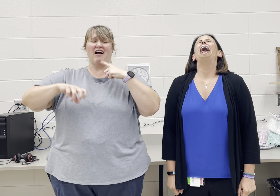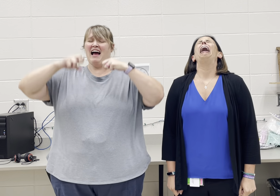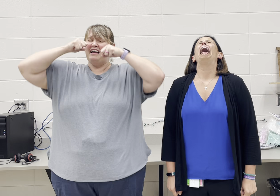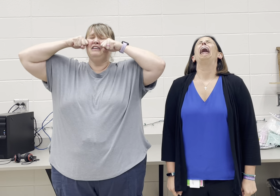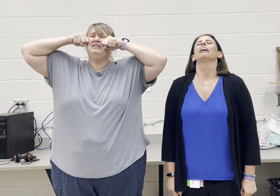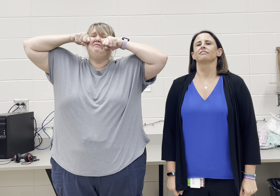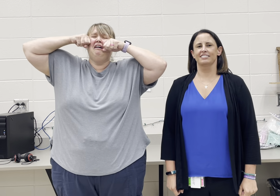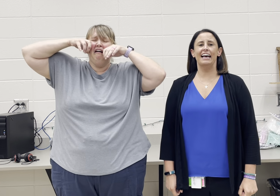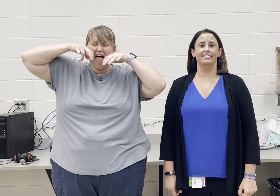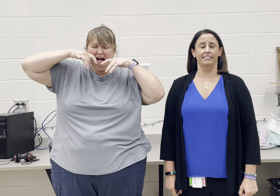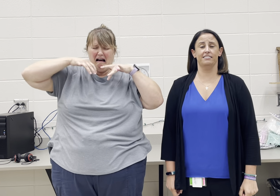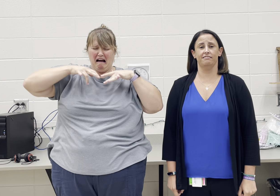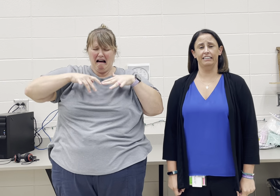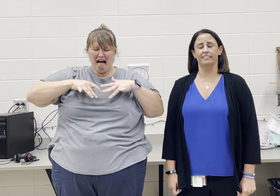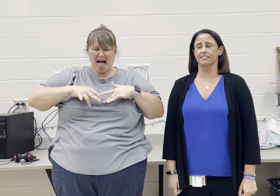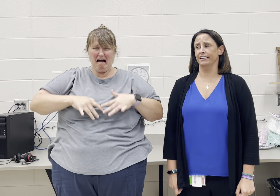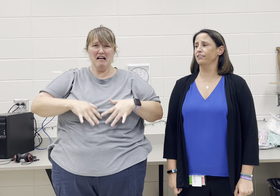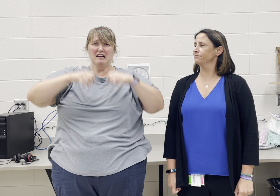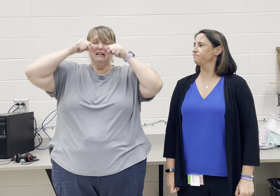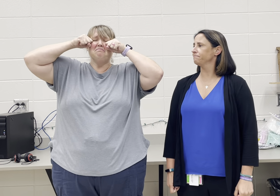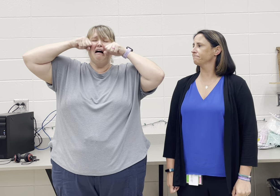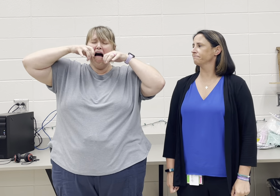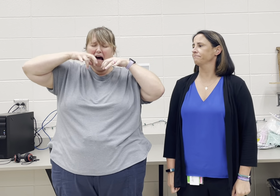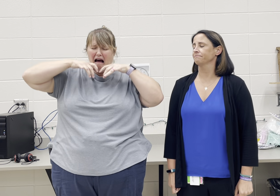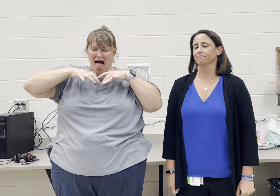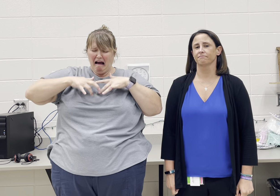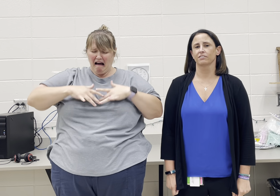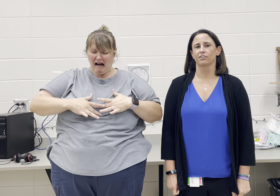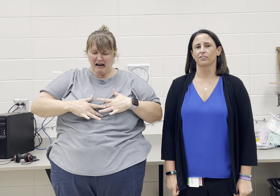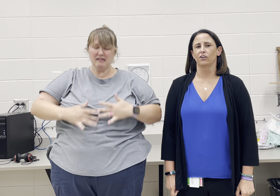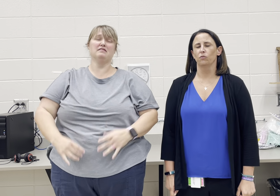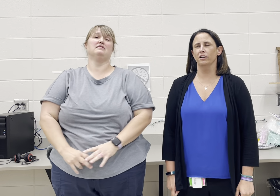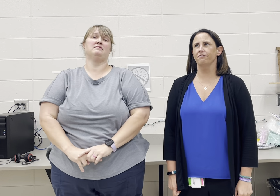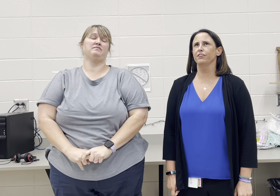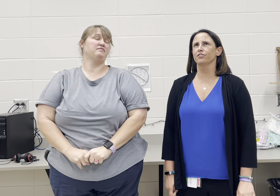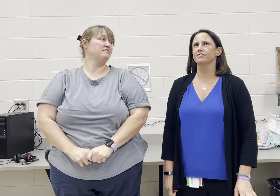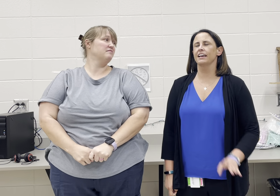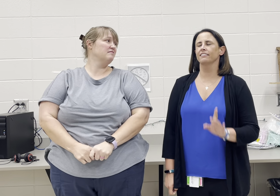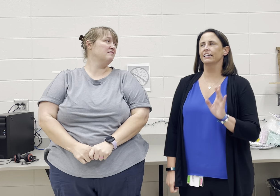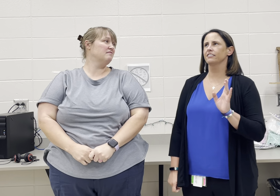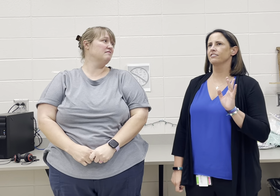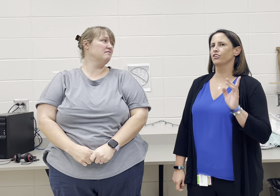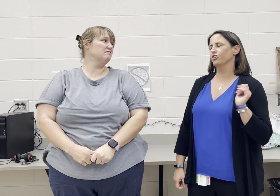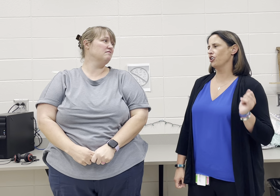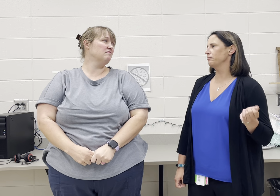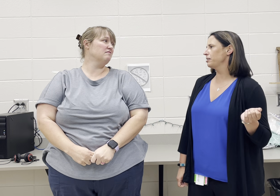crying, sadness and inside out. What if you're saying like they're a crybaby?